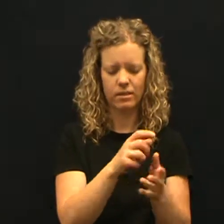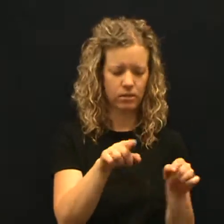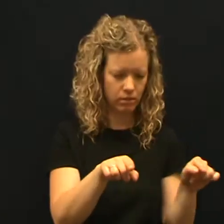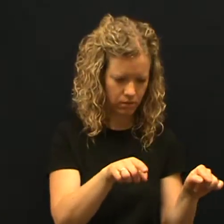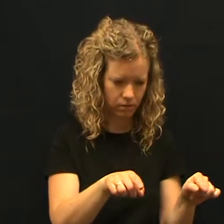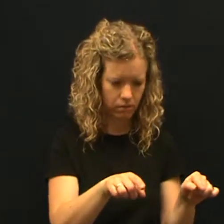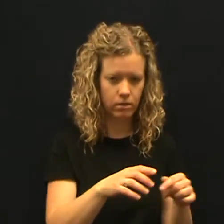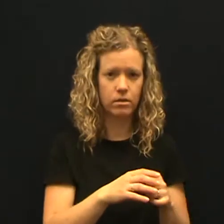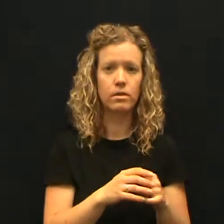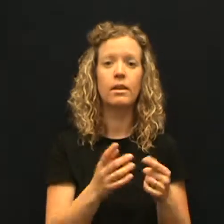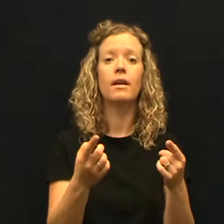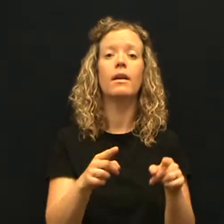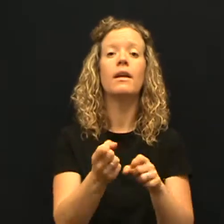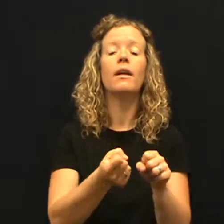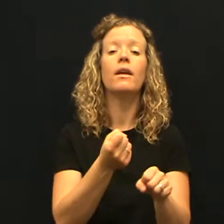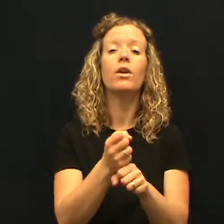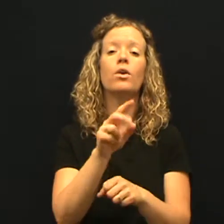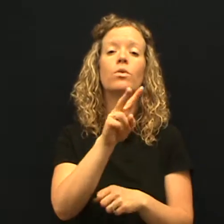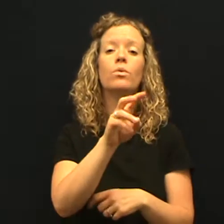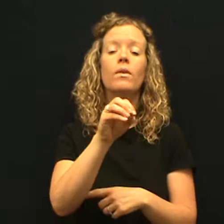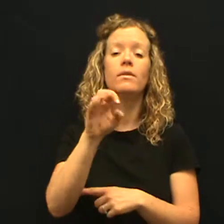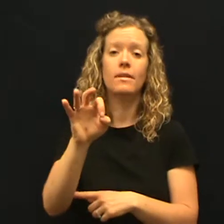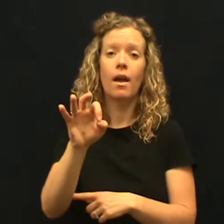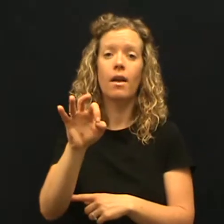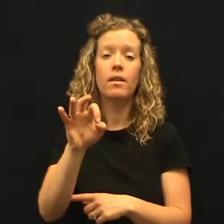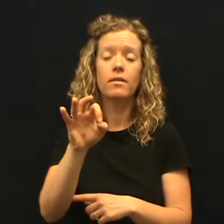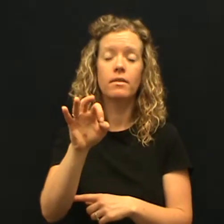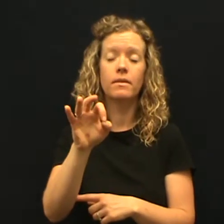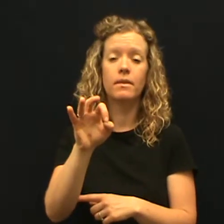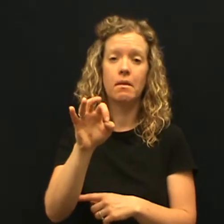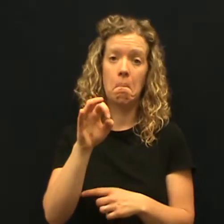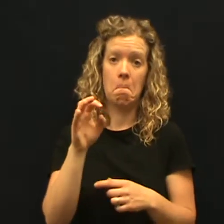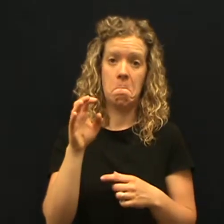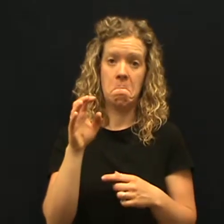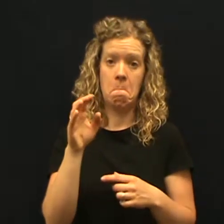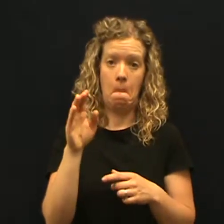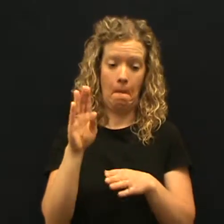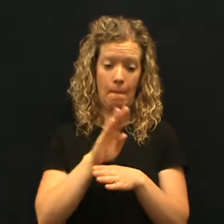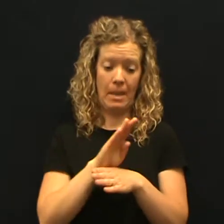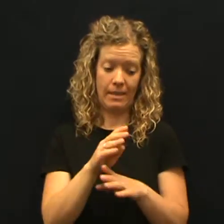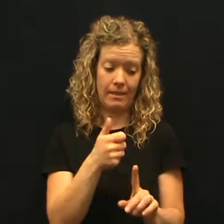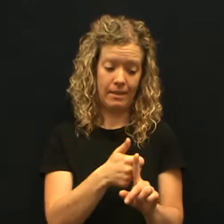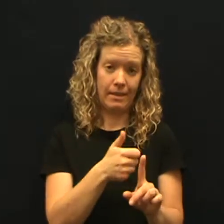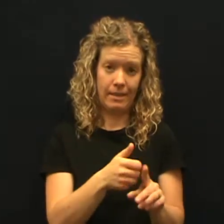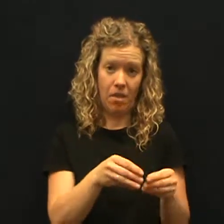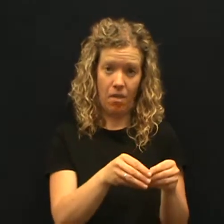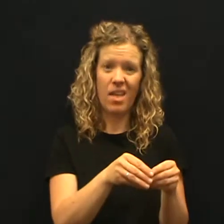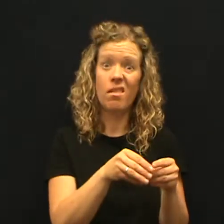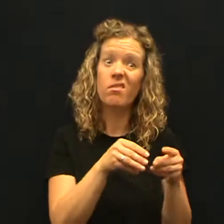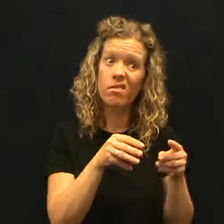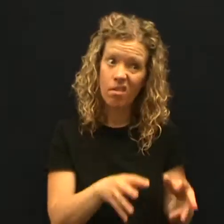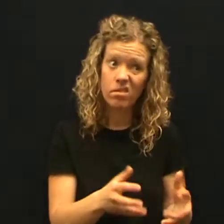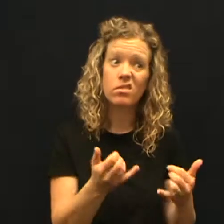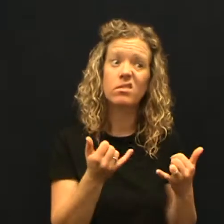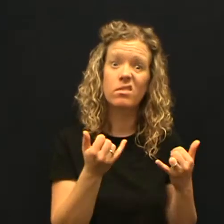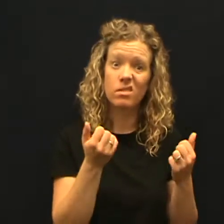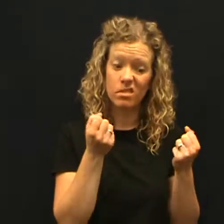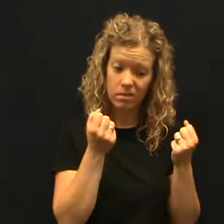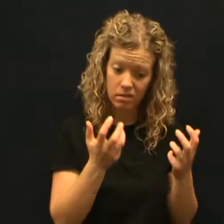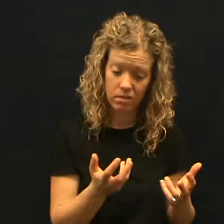in 2009, apparently, the company lost a fair amount of money, and so we